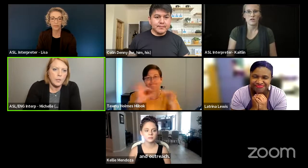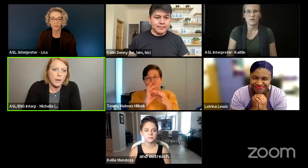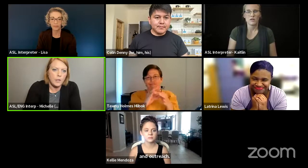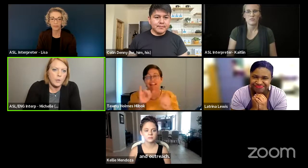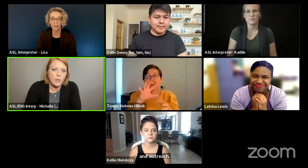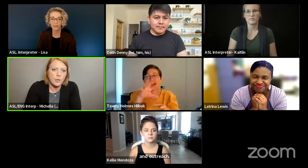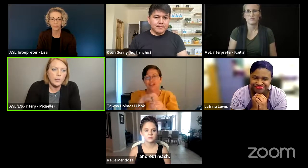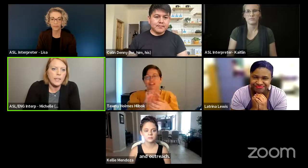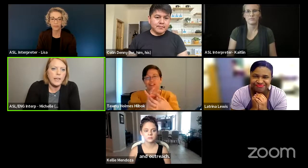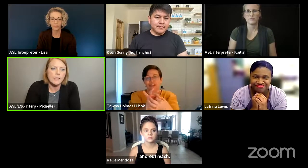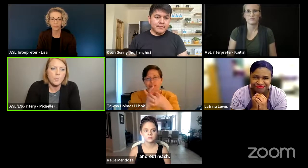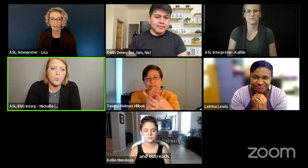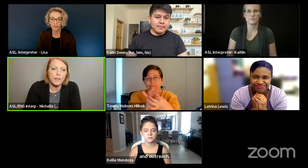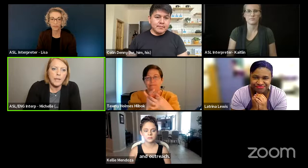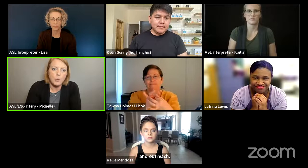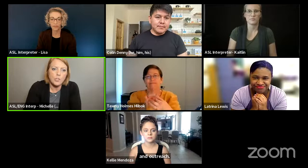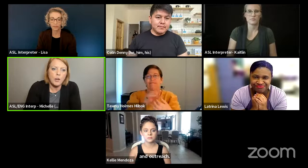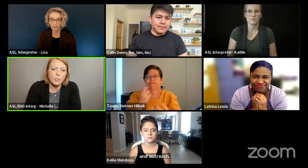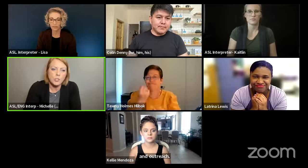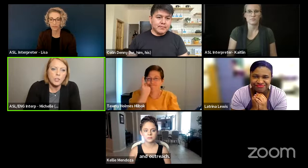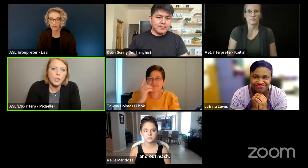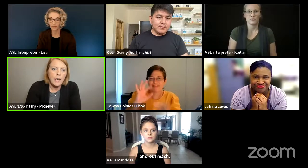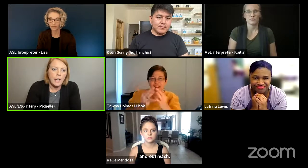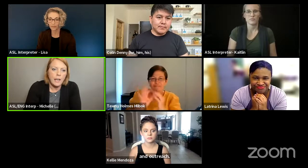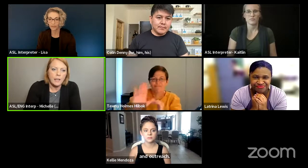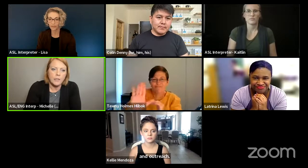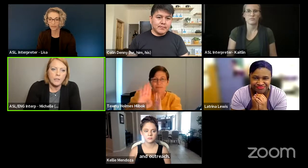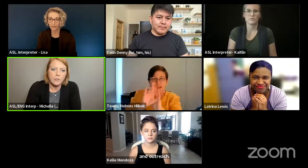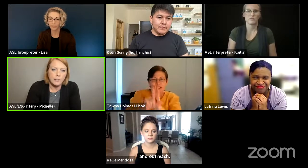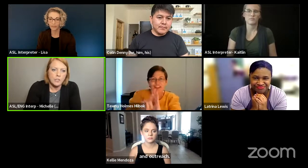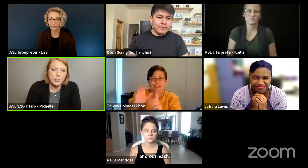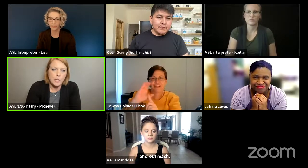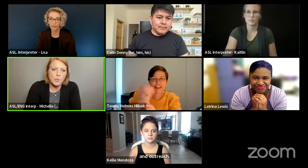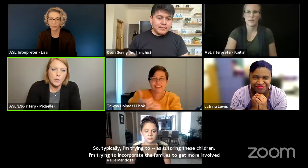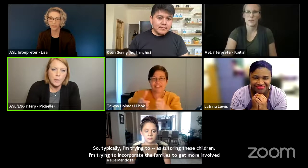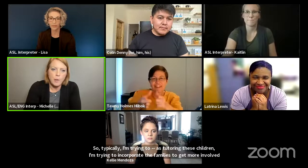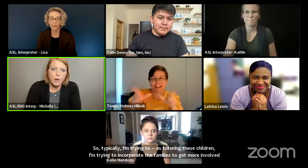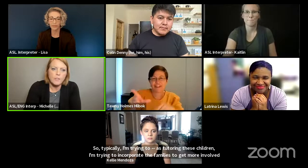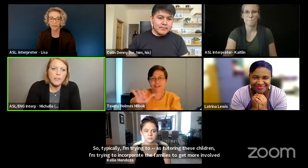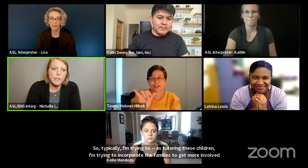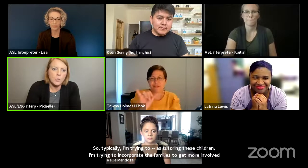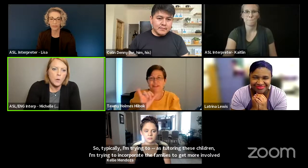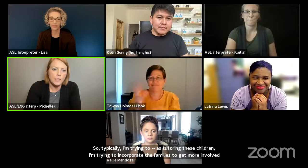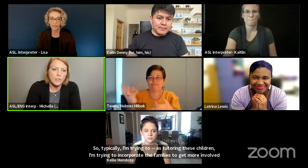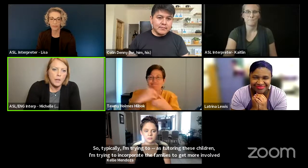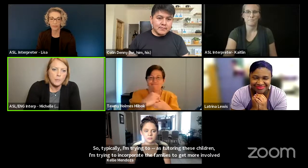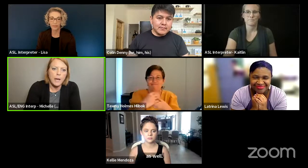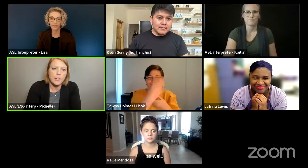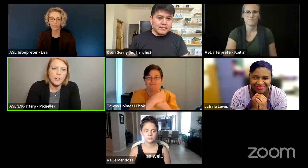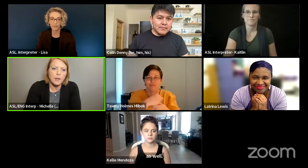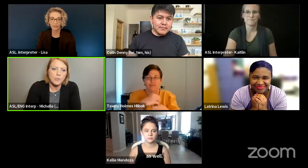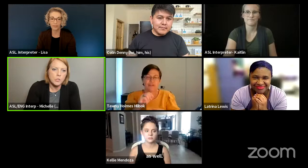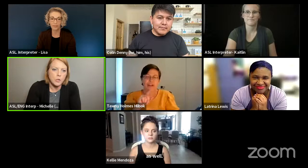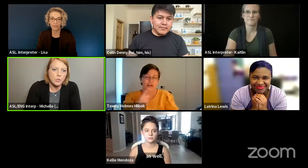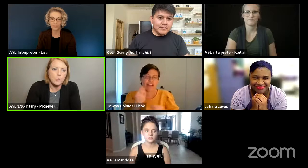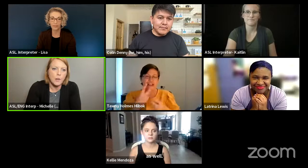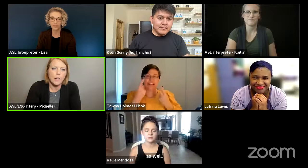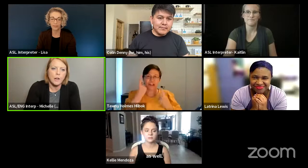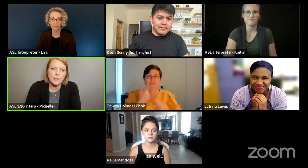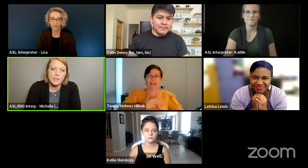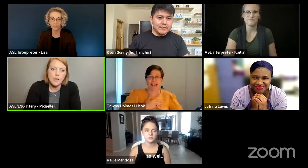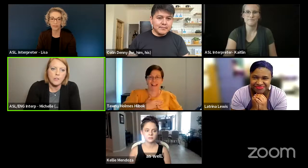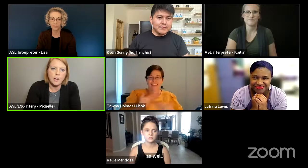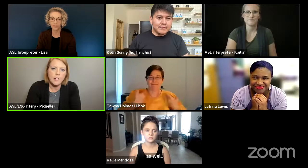Great, thank you. I know that you really can't separate language and culture, and relationships are a big part of that, as well as family backgrounds,